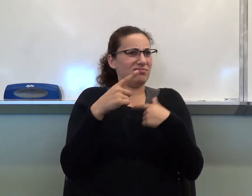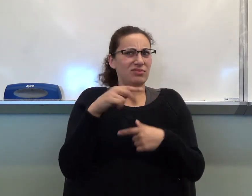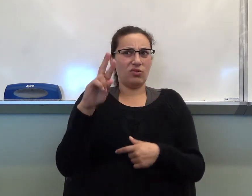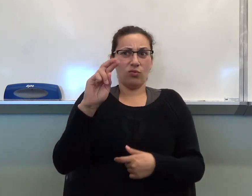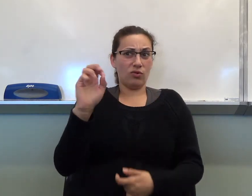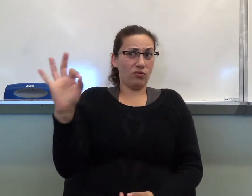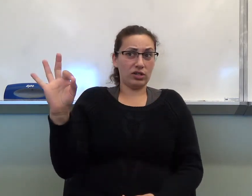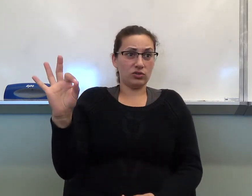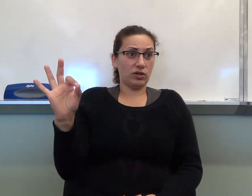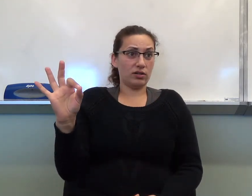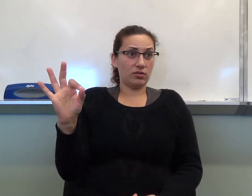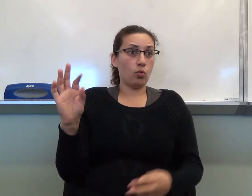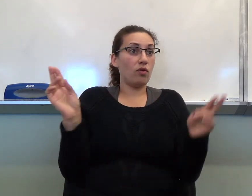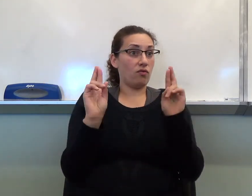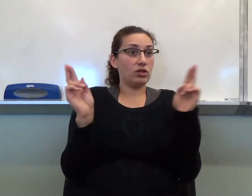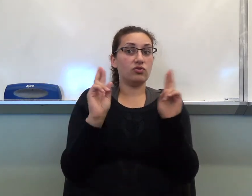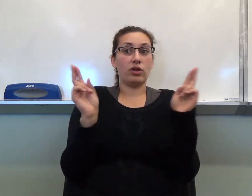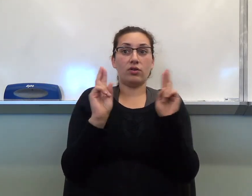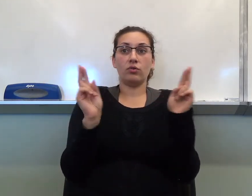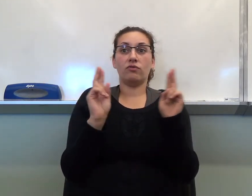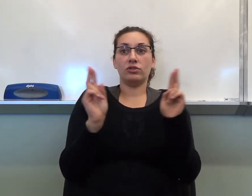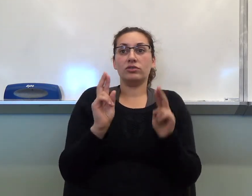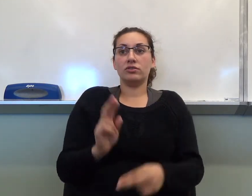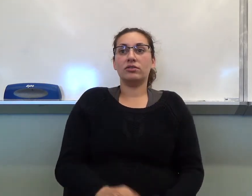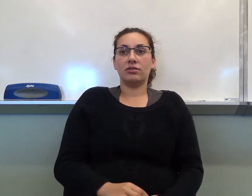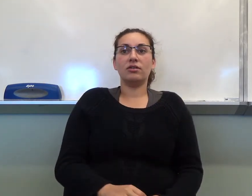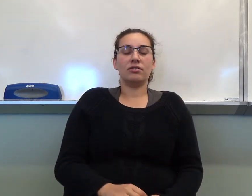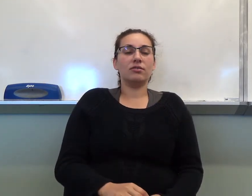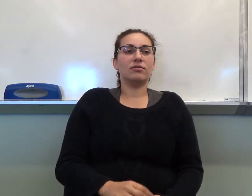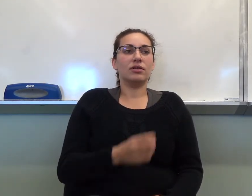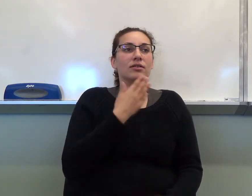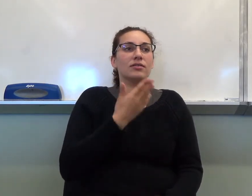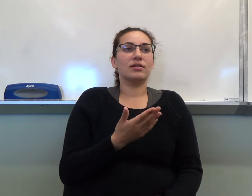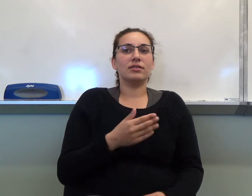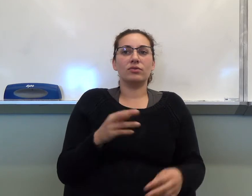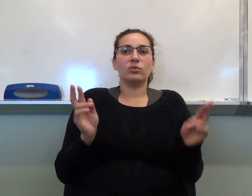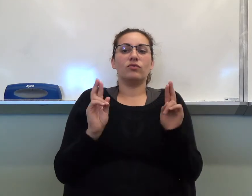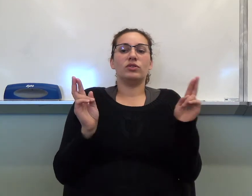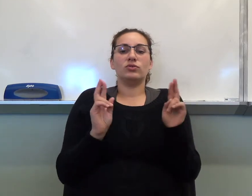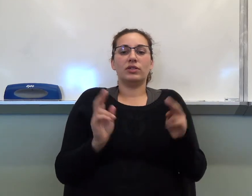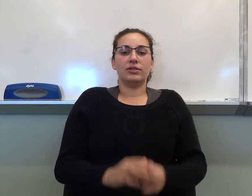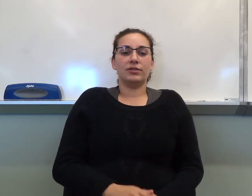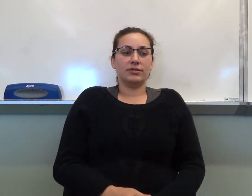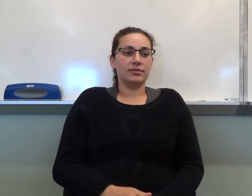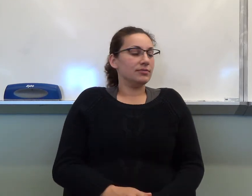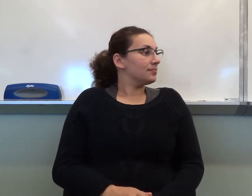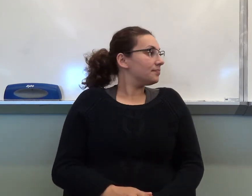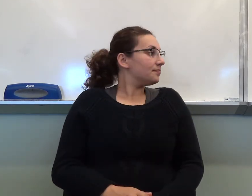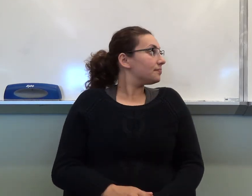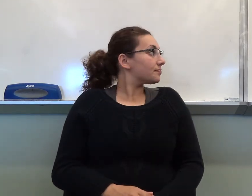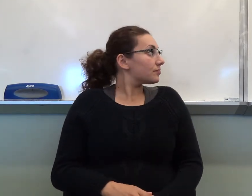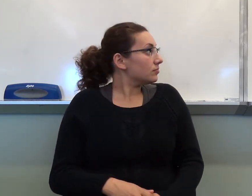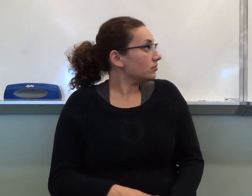Okay, so let's do, we did two sections here, so this is 7.4 and 7.5.